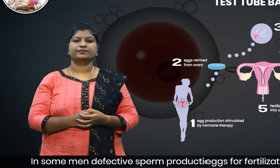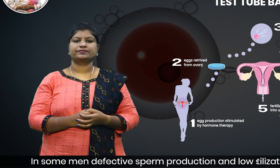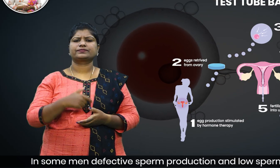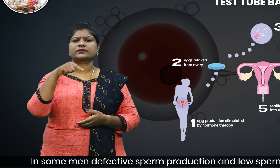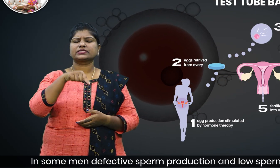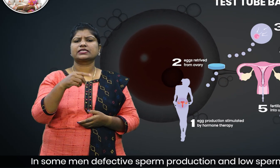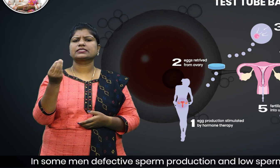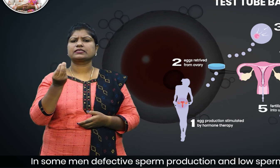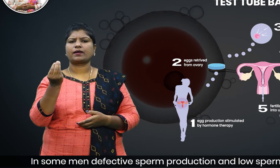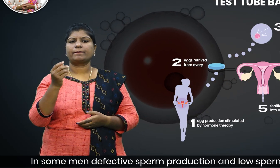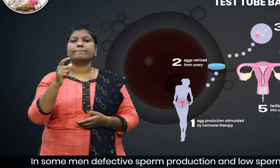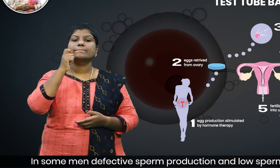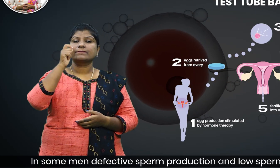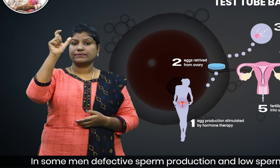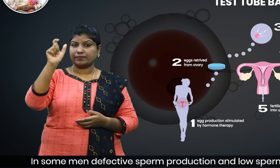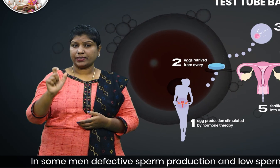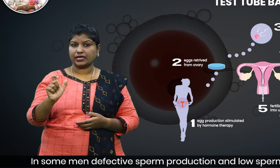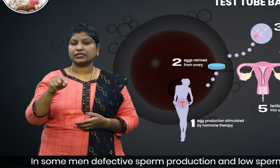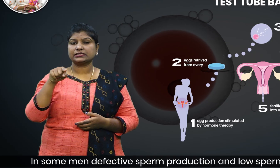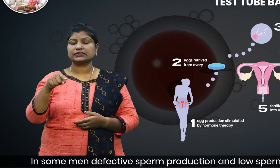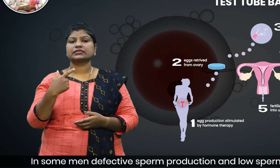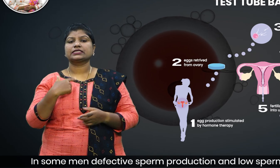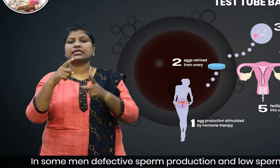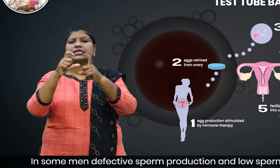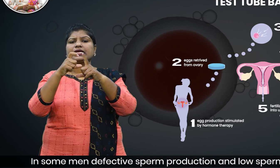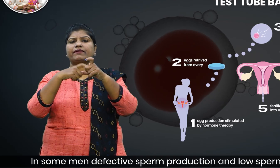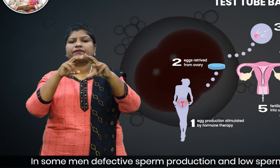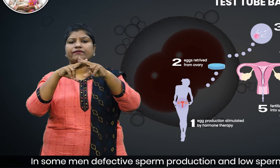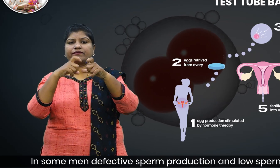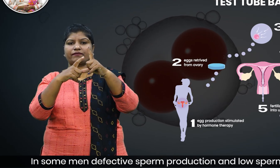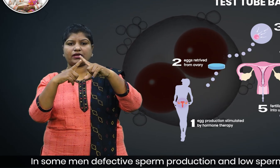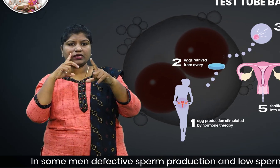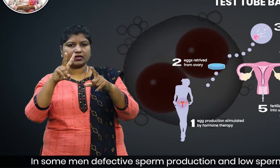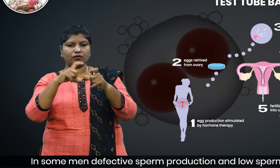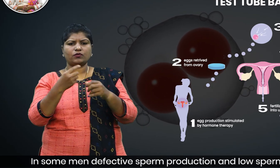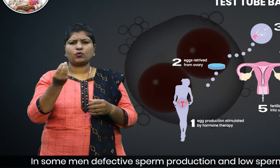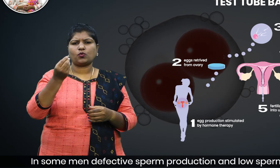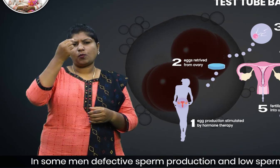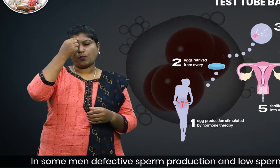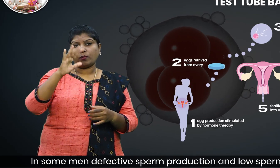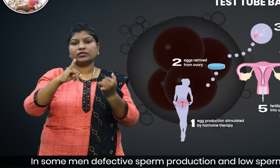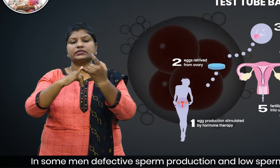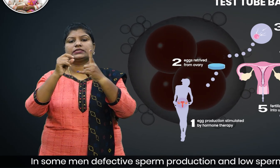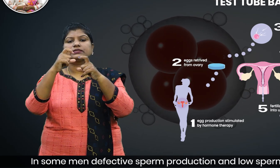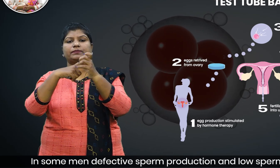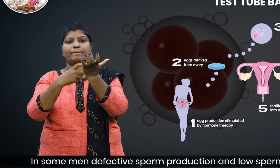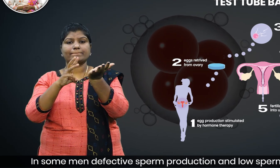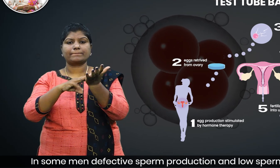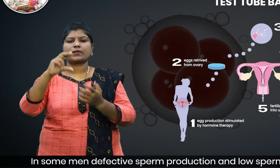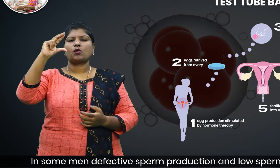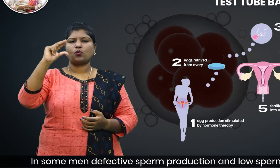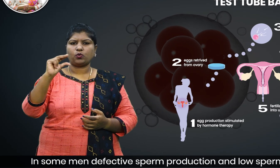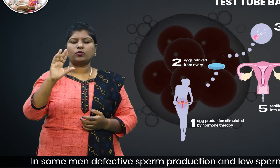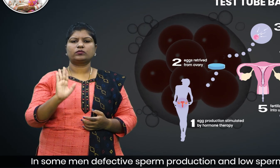In some men, defective sperm production and low sperm count is